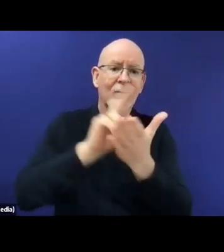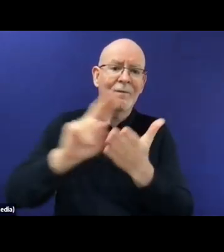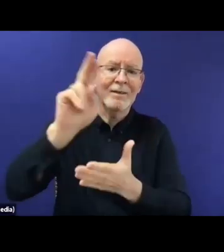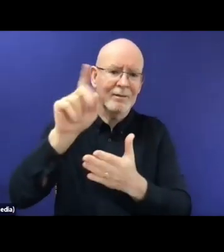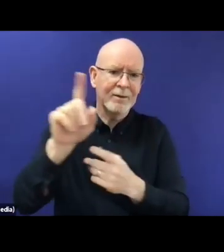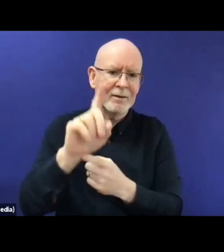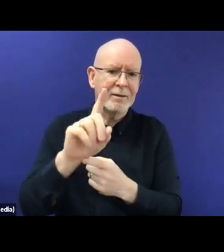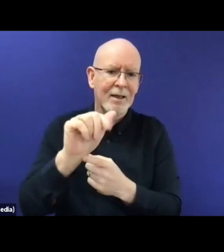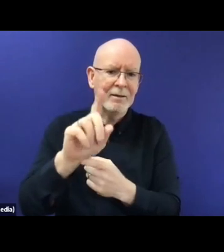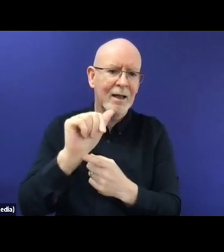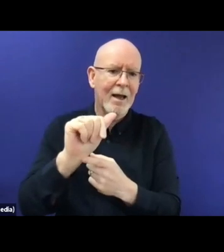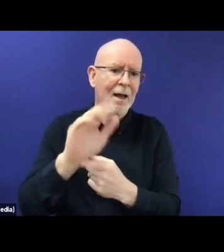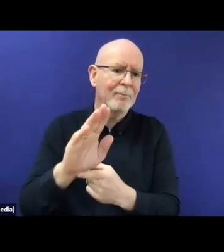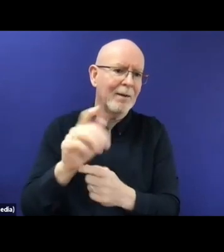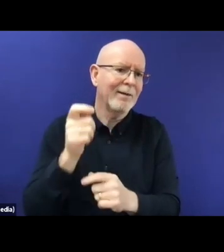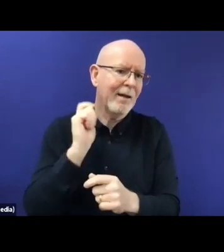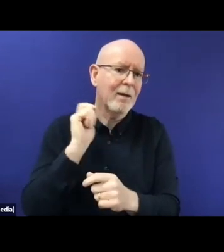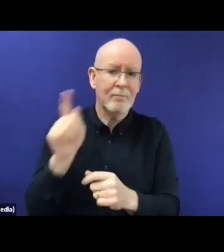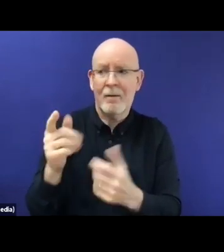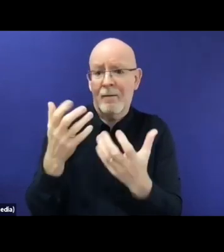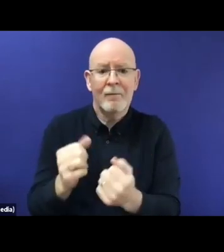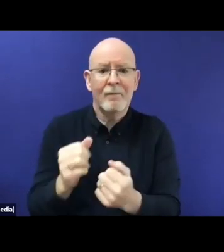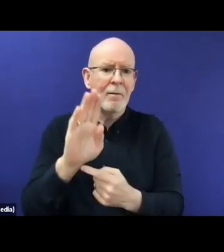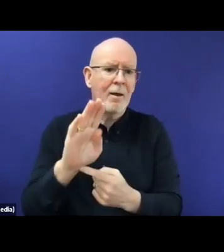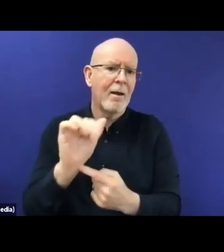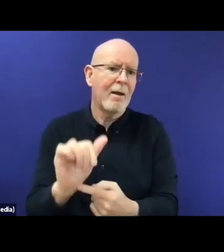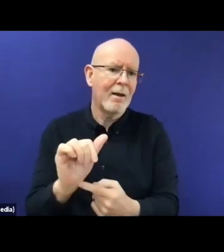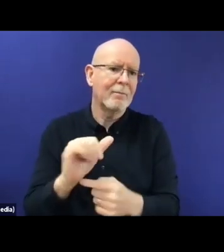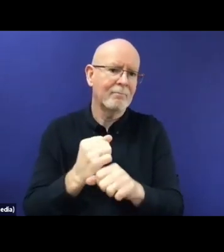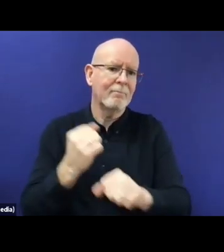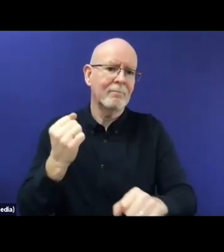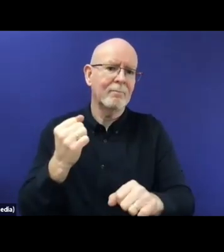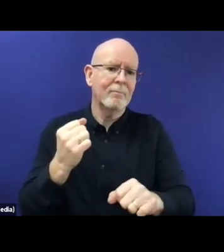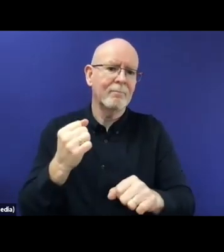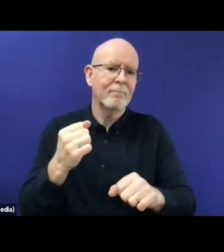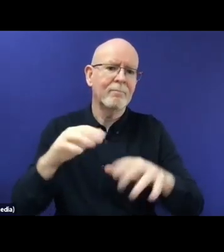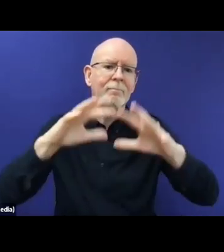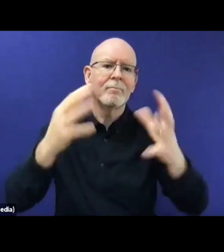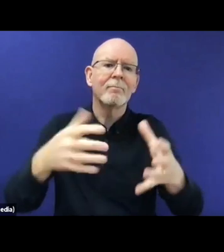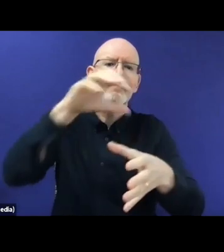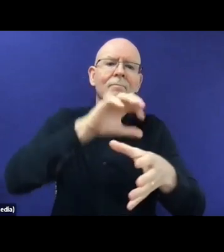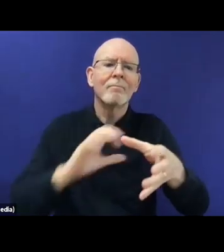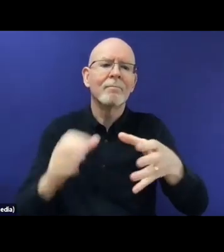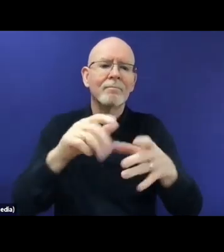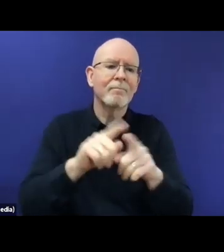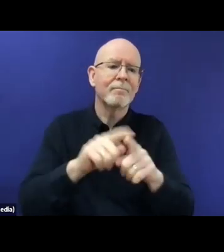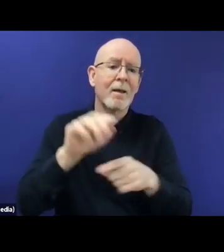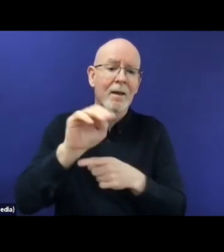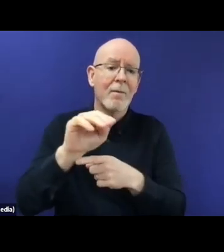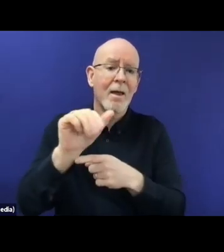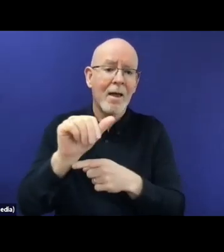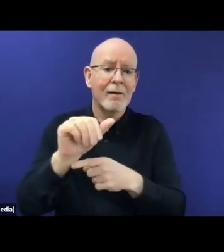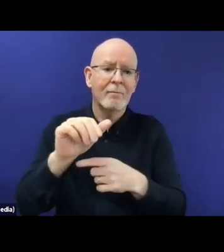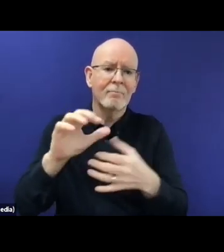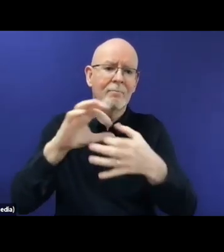on education in emergencies and displacement contexts. His work has been published by Forced Migration Review. After living in